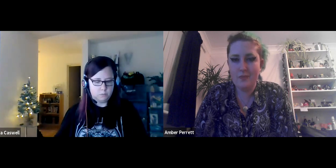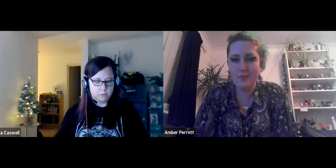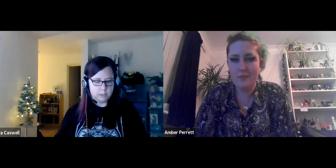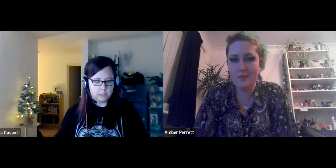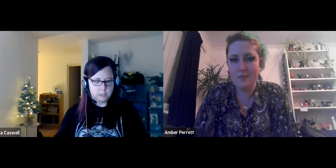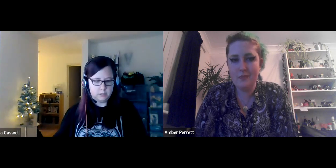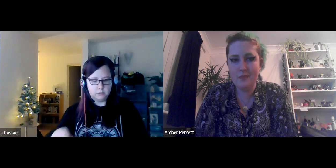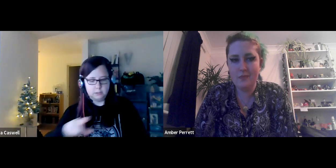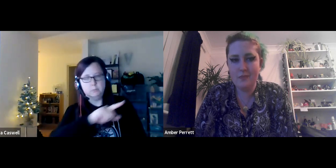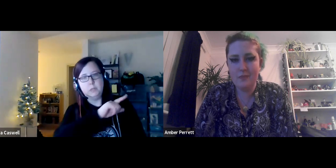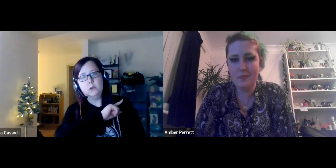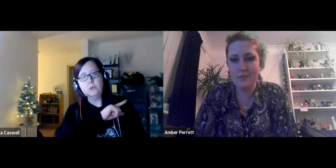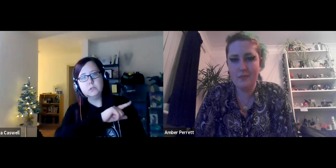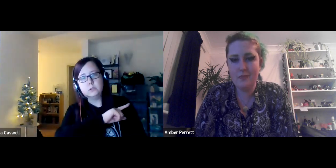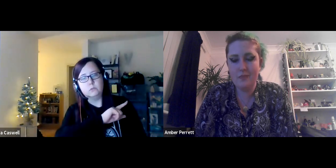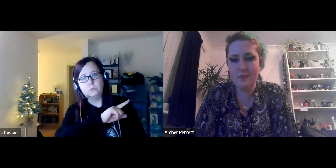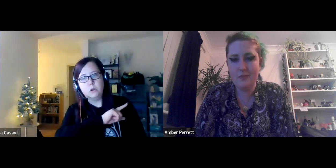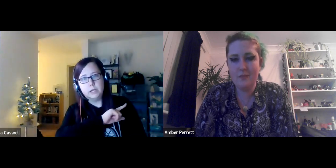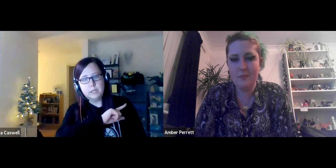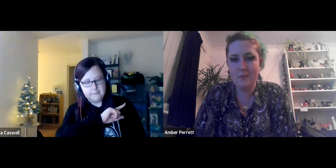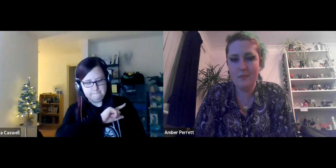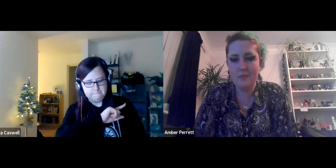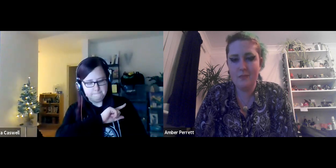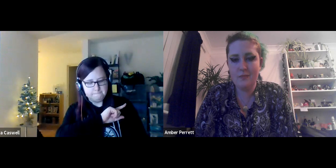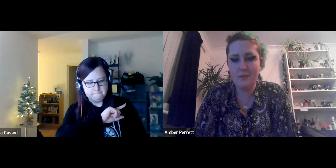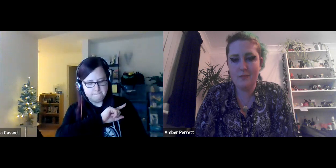We did because or why.